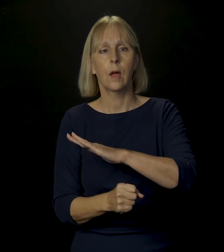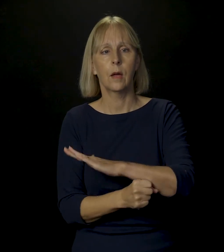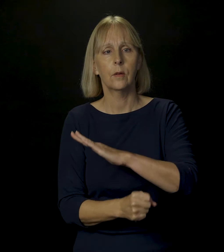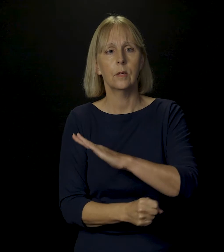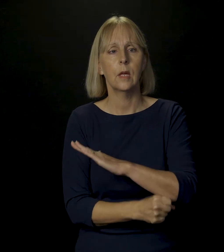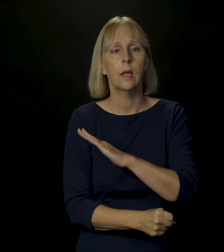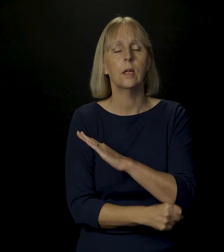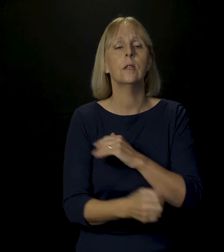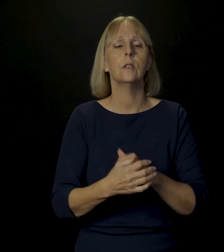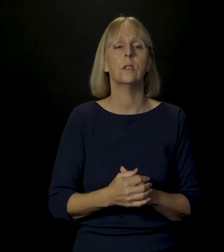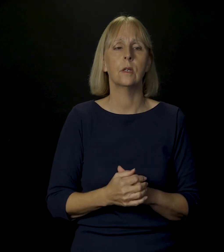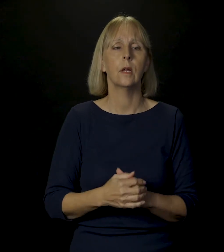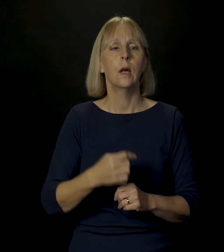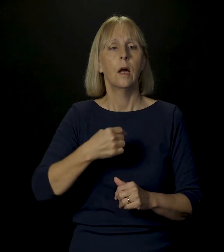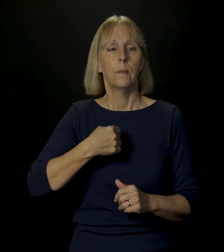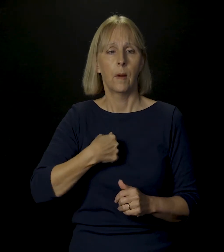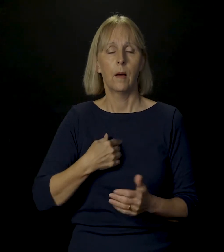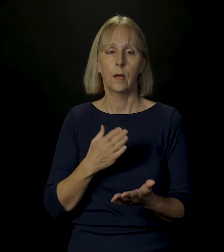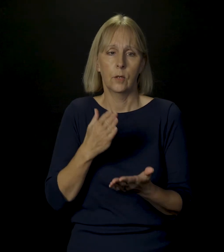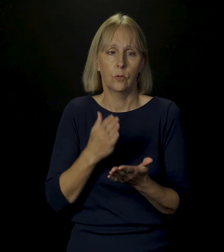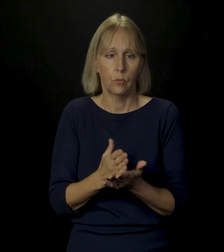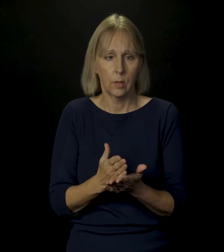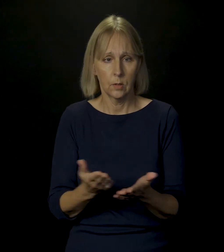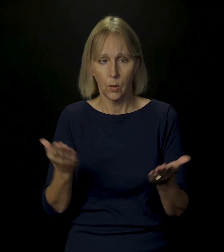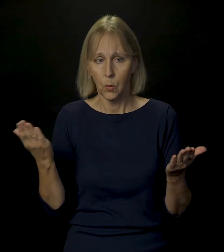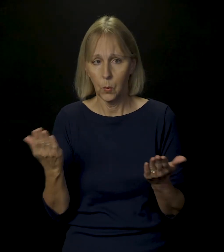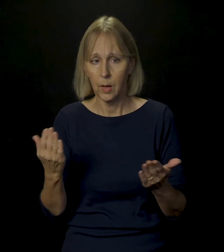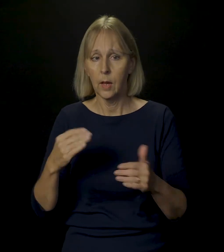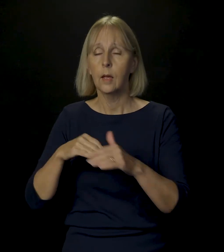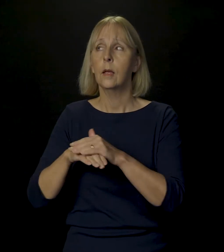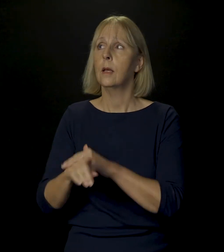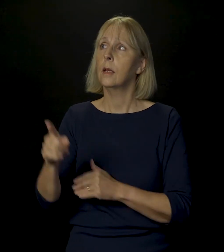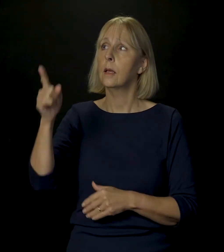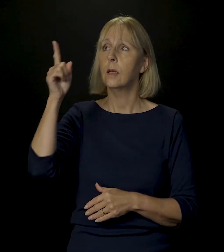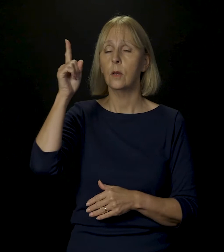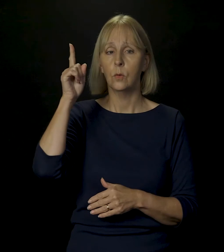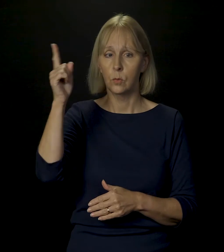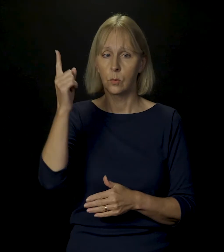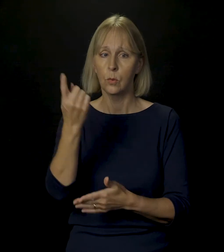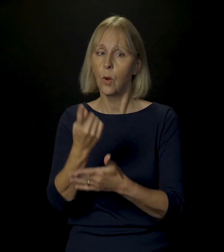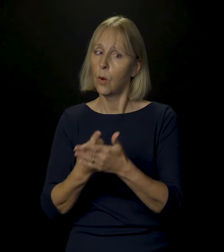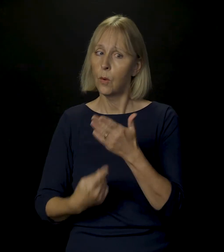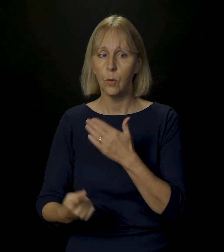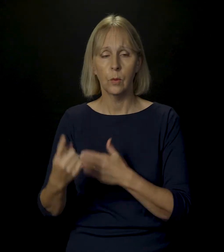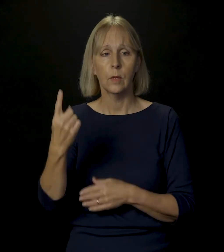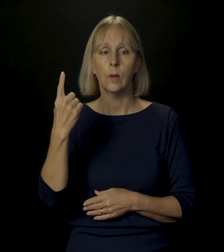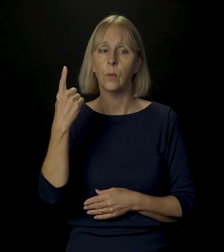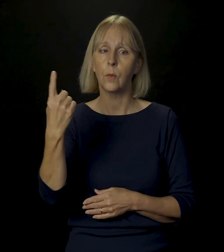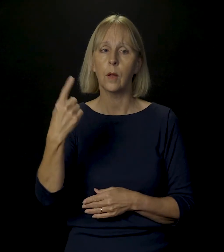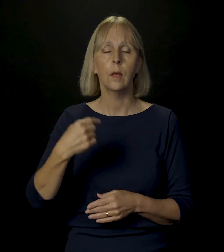Flow Found I Will Put My Trust I Will Put My Trust